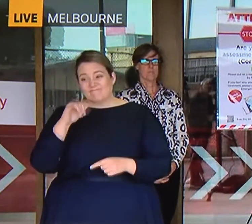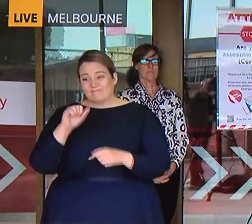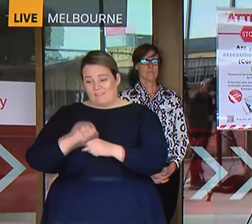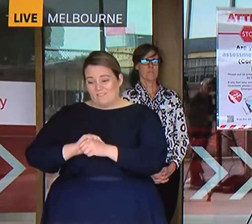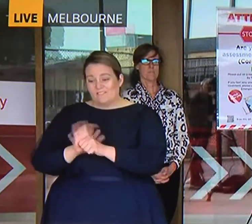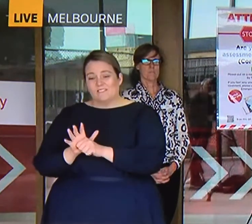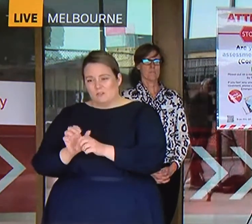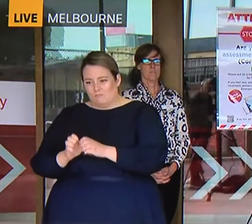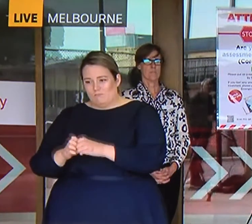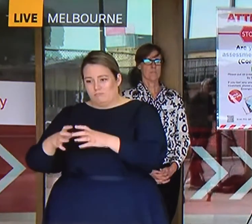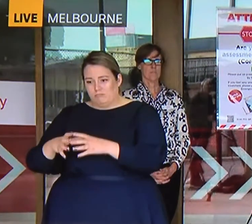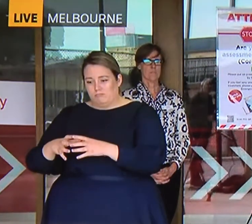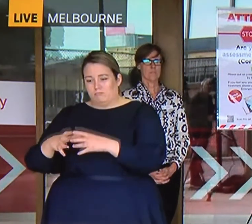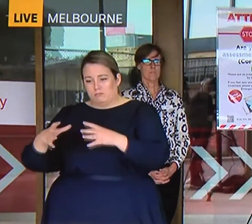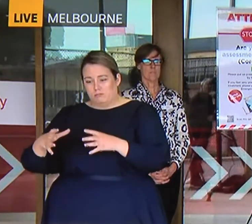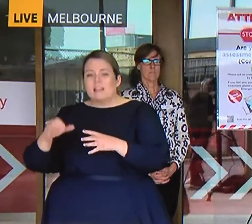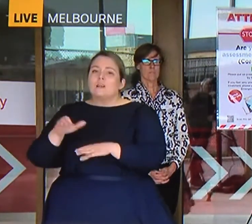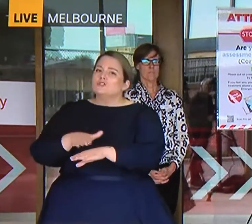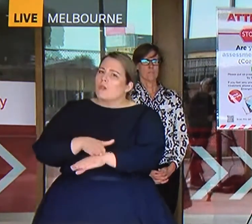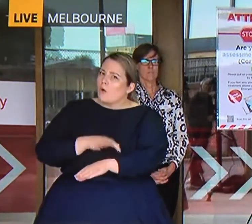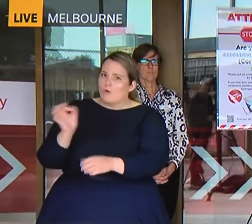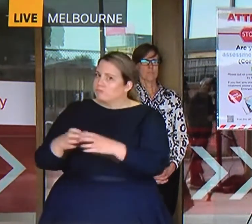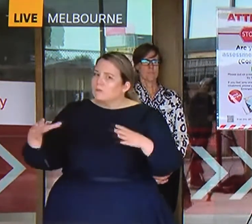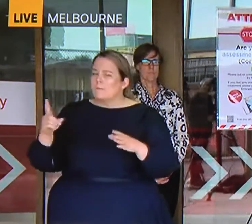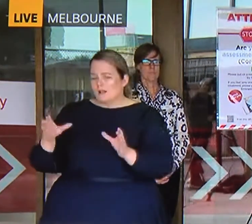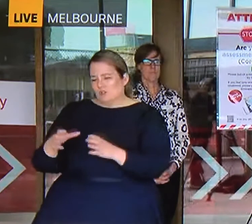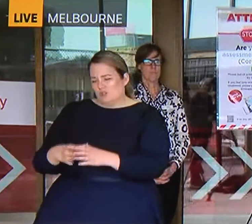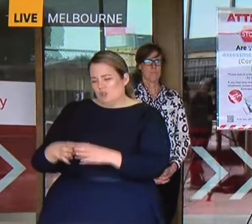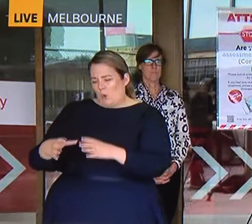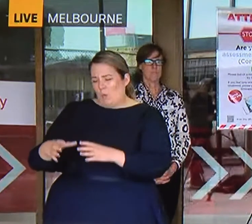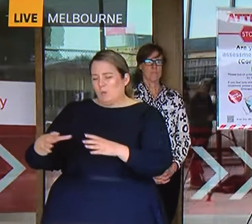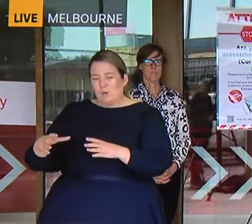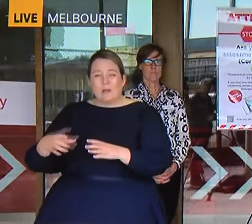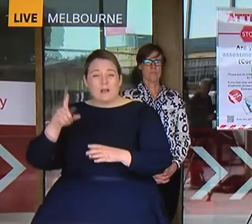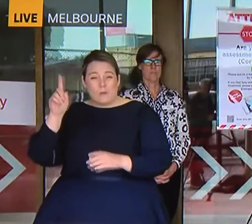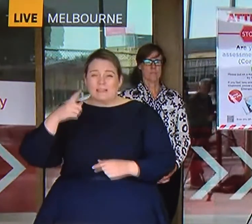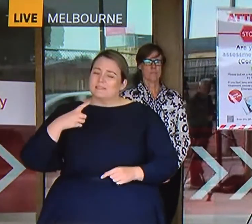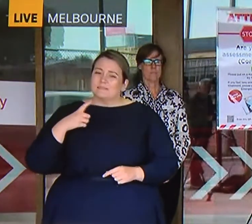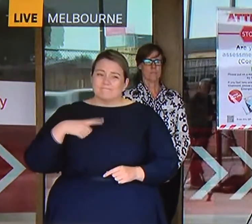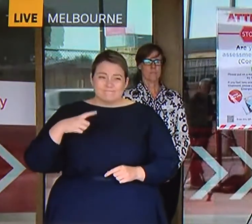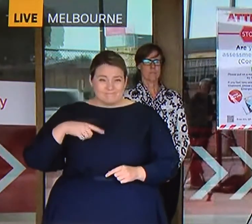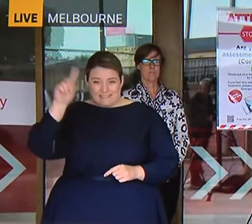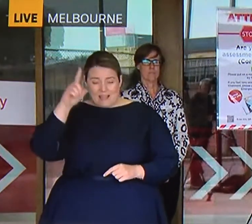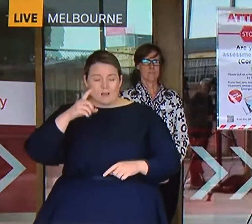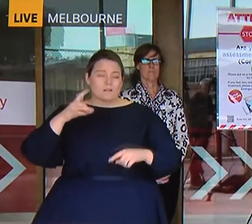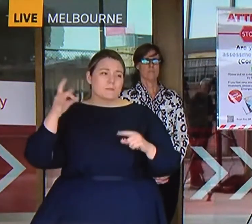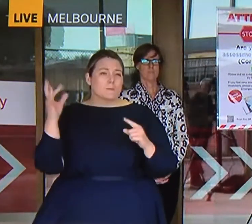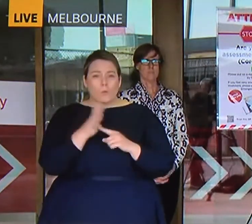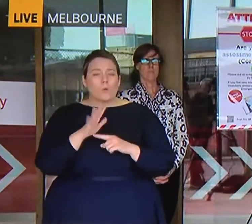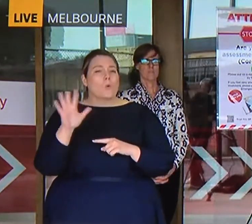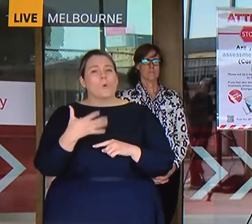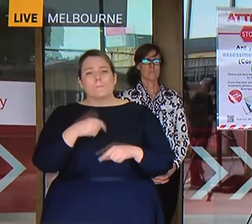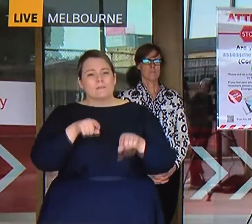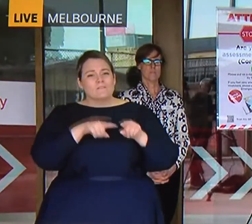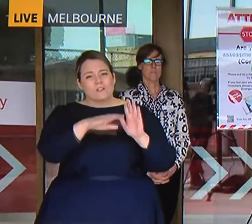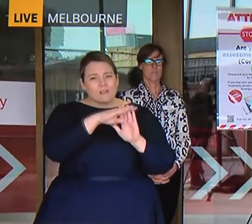to grow, albeit at a slower rate, and that's why right now the steps that we all take together will save lives and